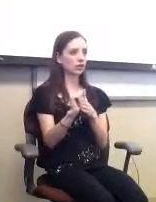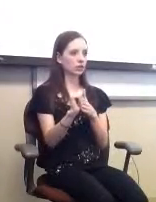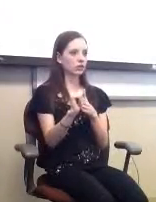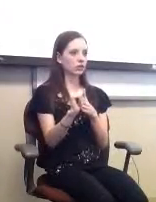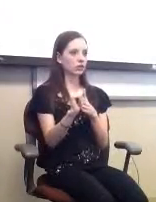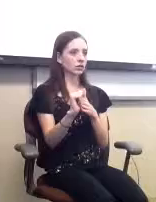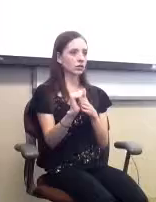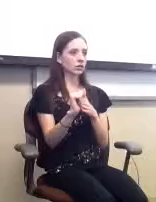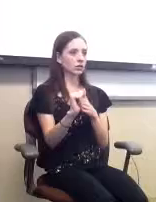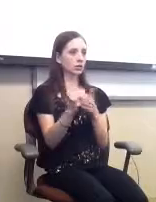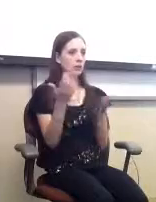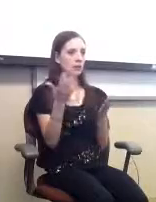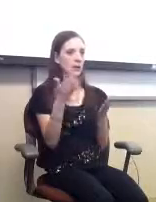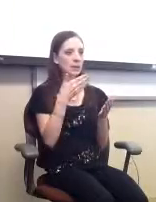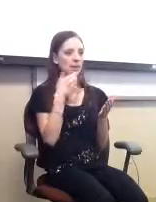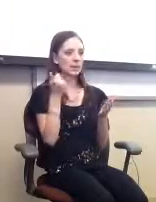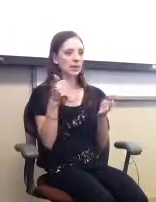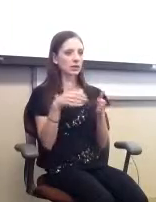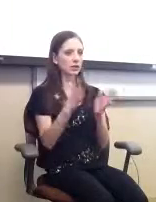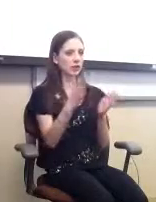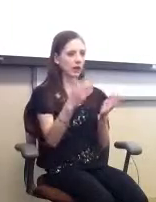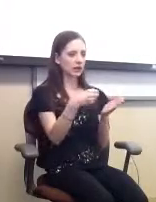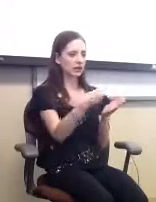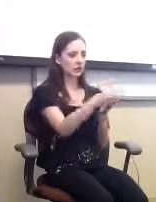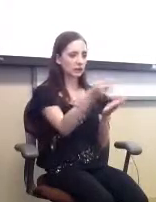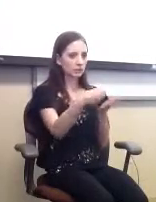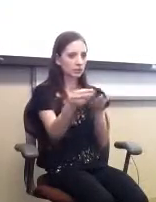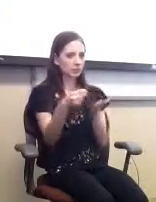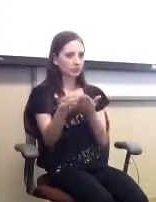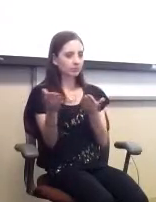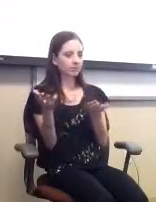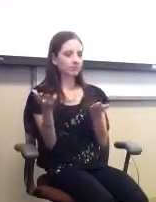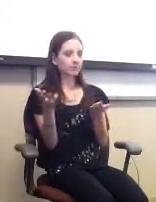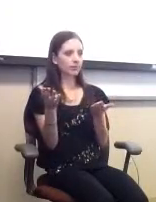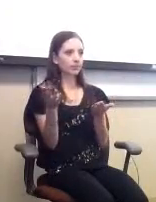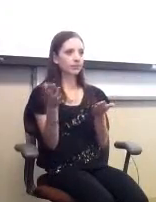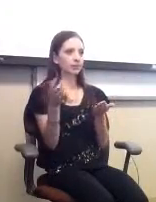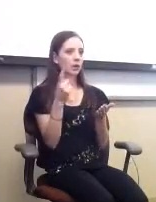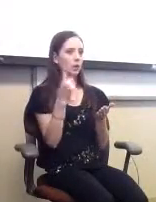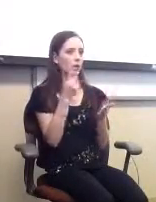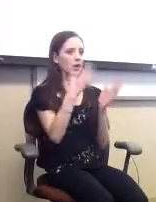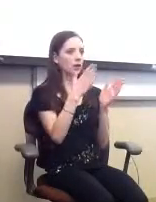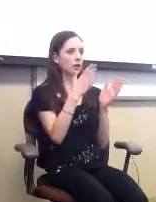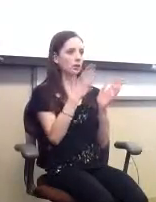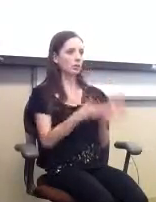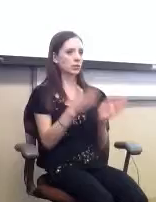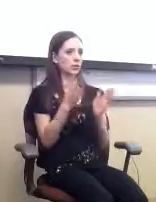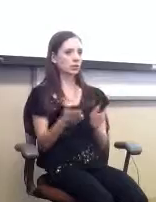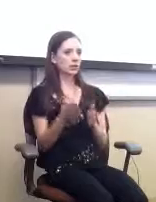numbers. And we're going to spread the wealth amongst everyone instead of just giving this one person something that it's really nice for them, but, you know,